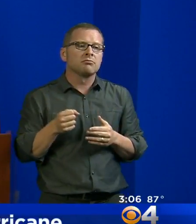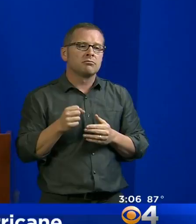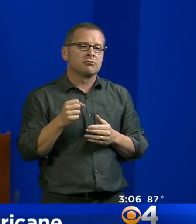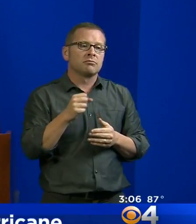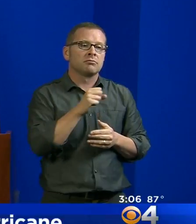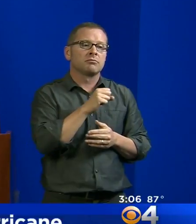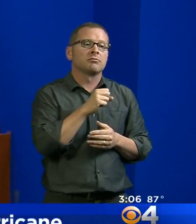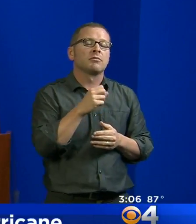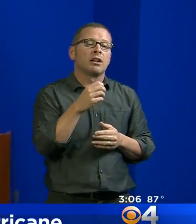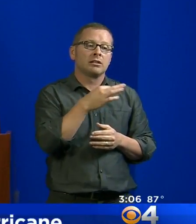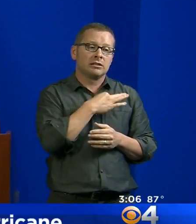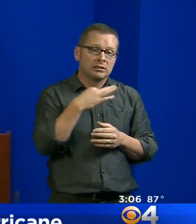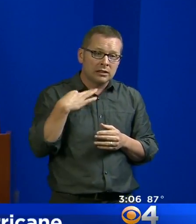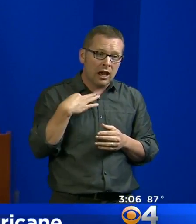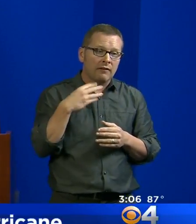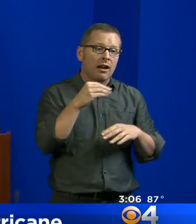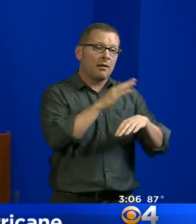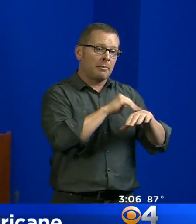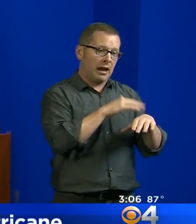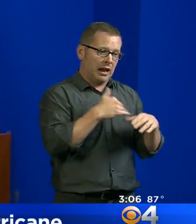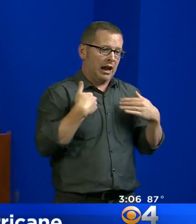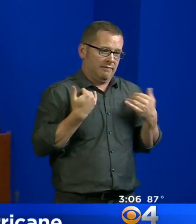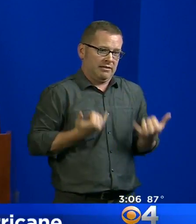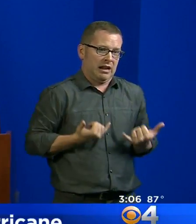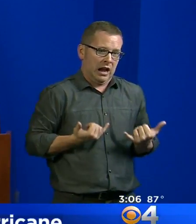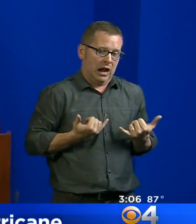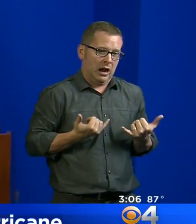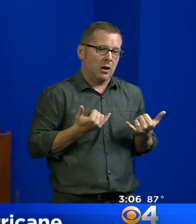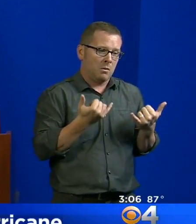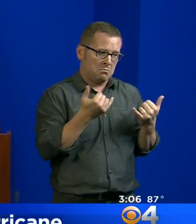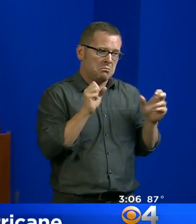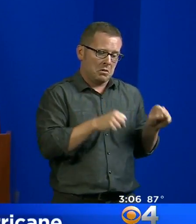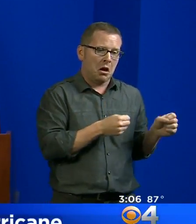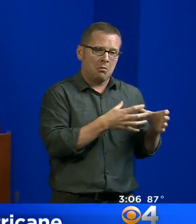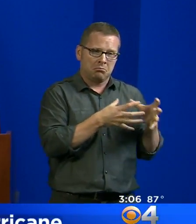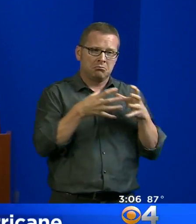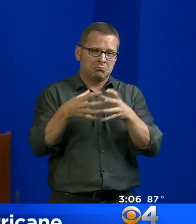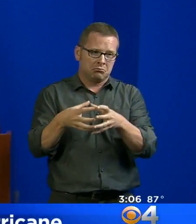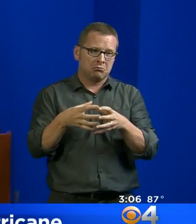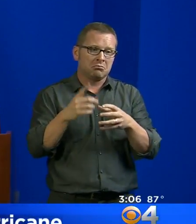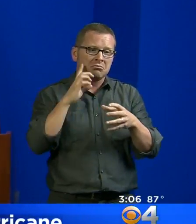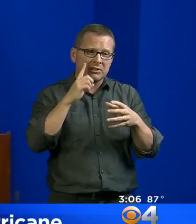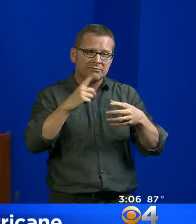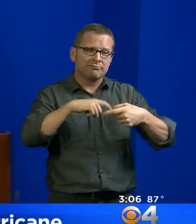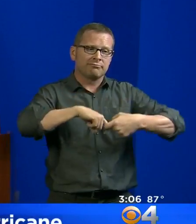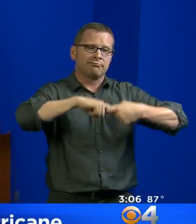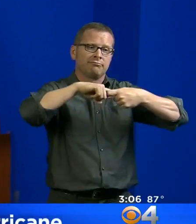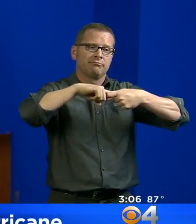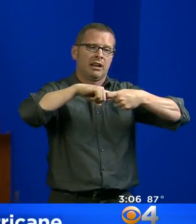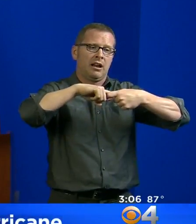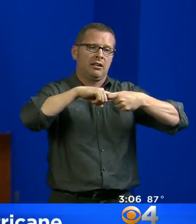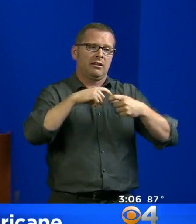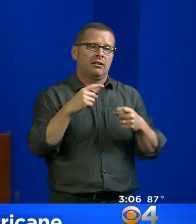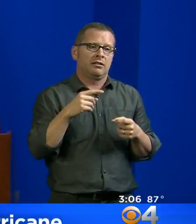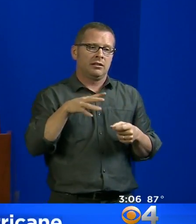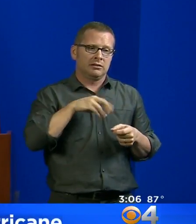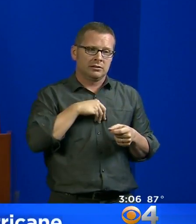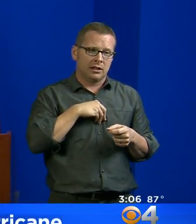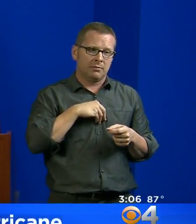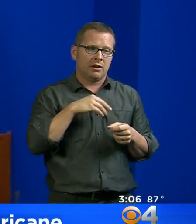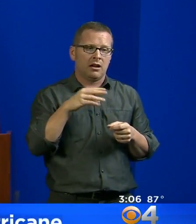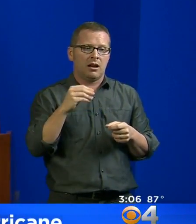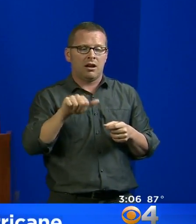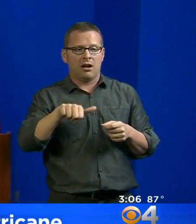the state of Florida have been suspended to make roads easily accessible for evacuations if ordered. County road maintenance crews are